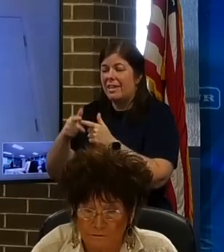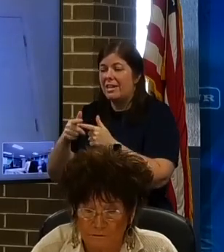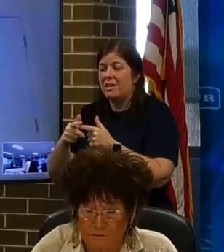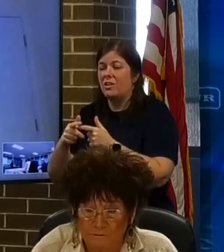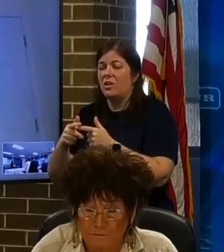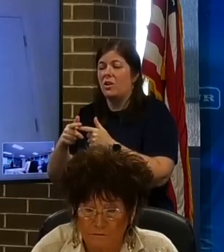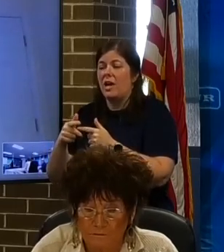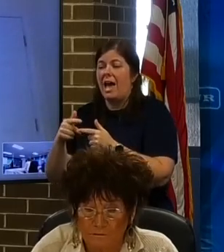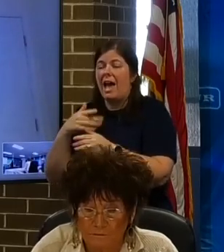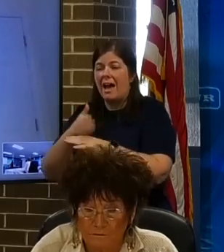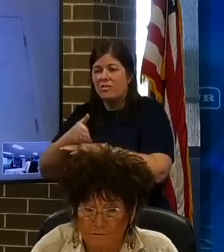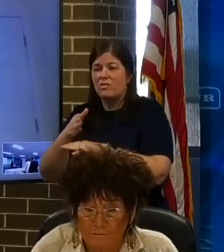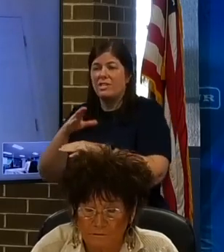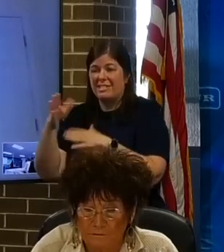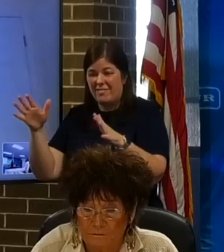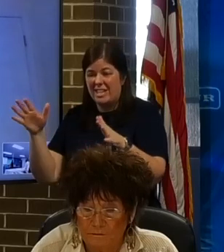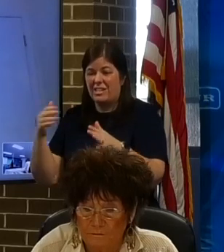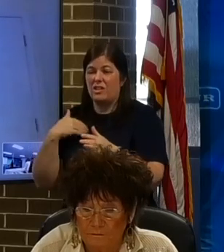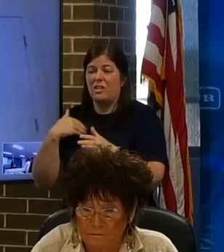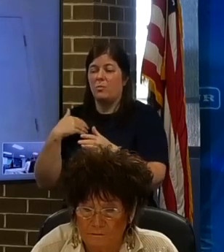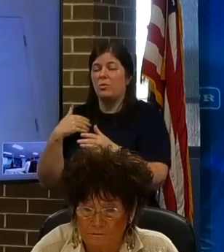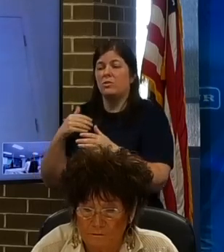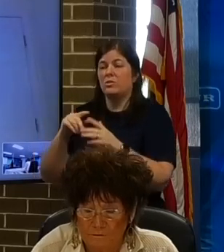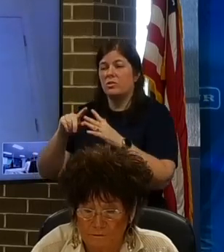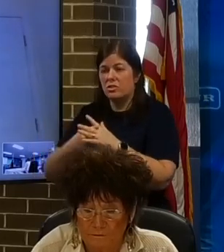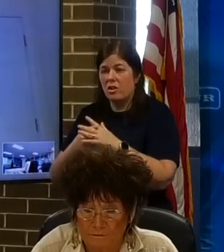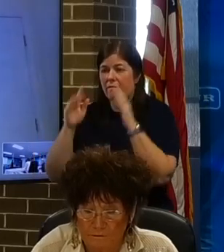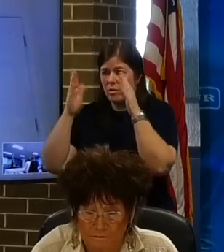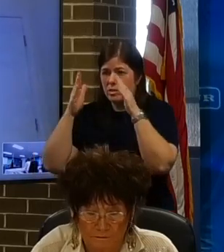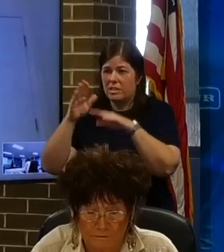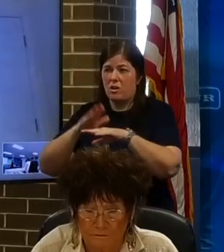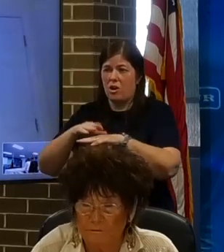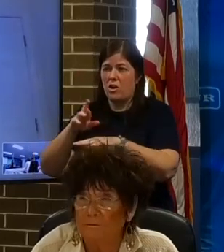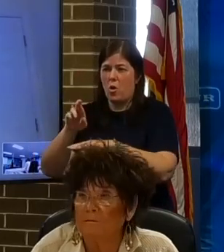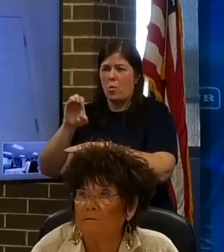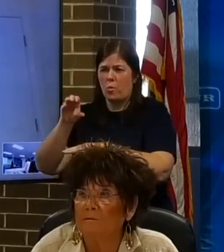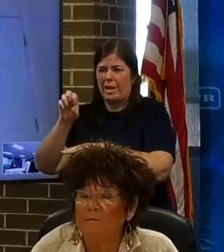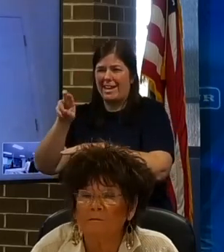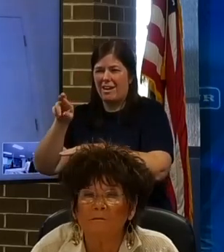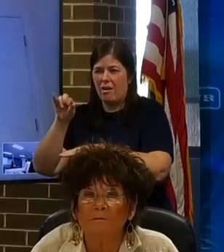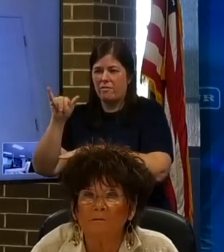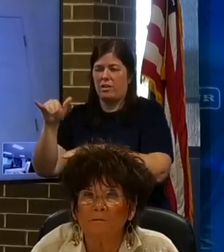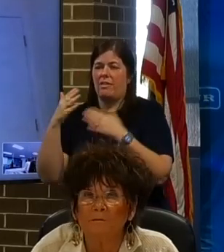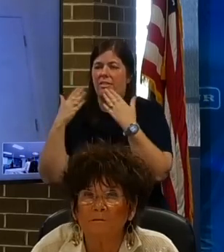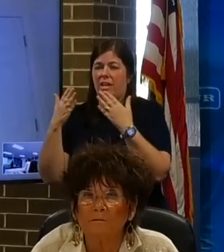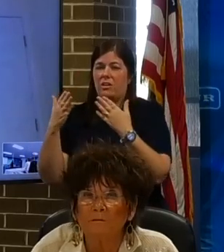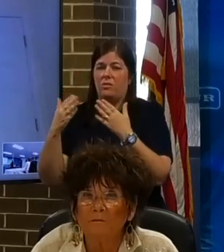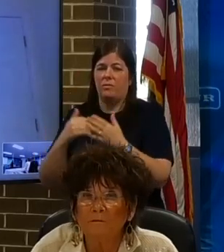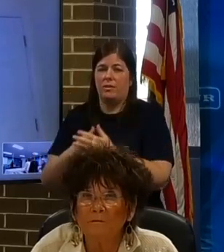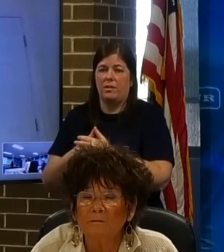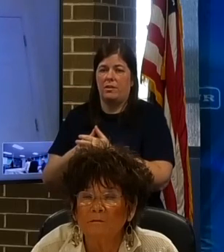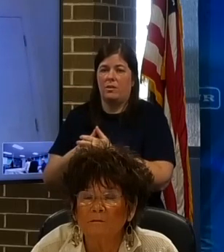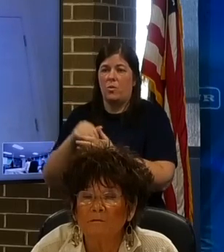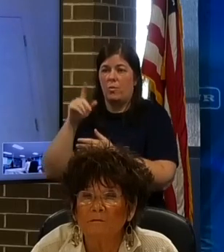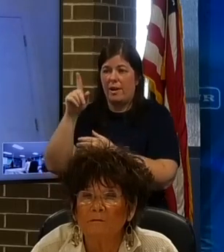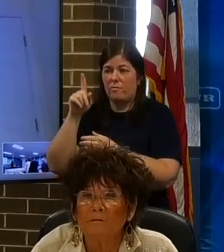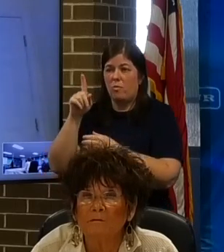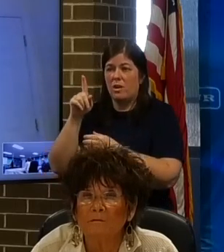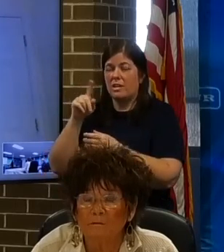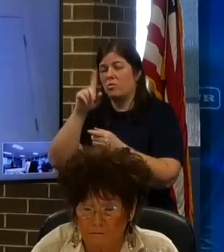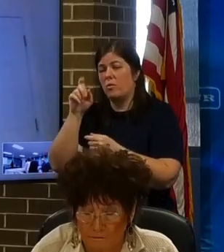put our focus on stabilization and recovery. Thank you. Any other questions, Emmy? We have one